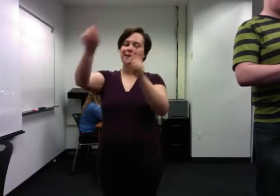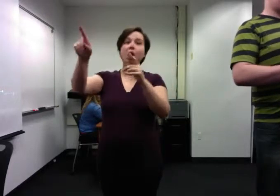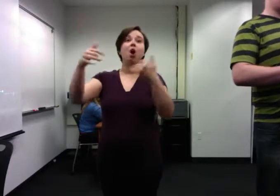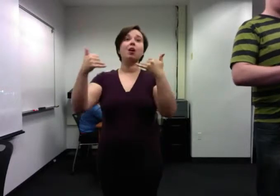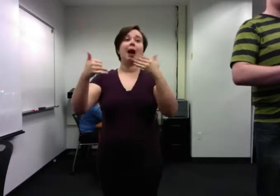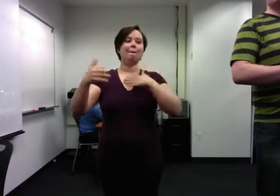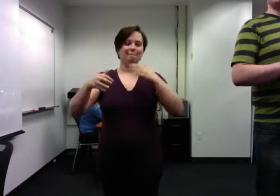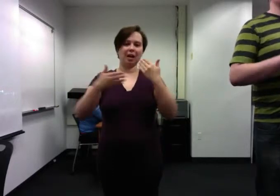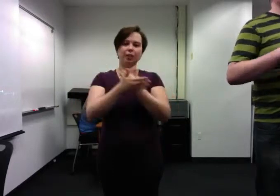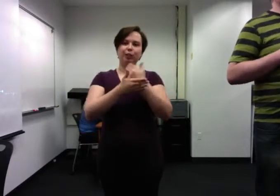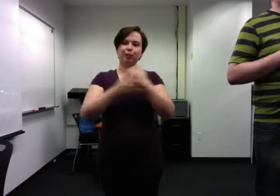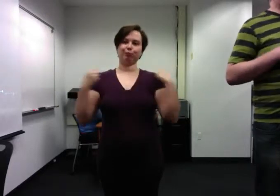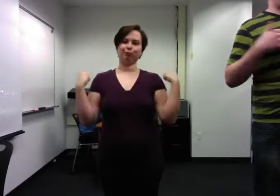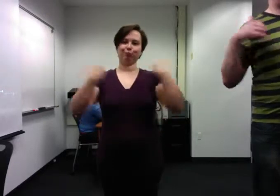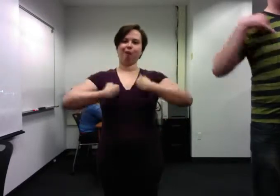okay?